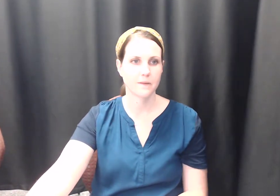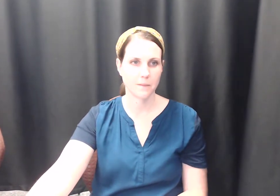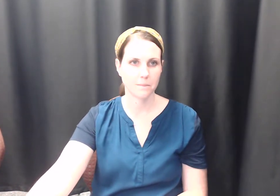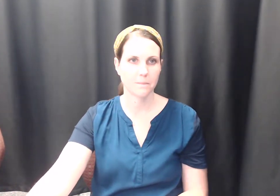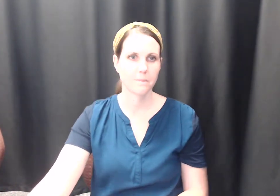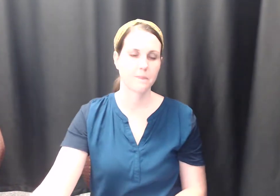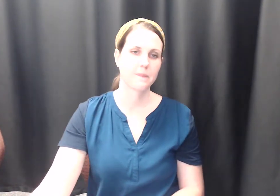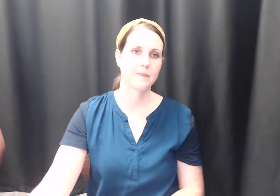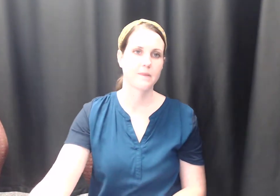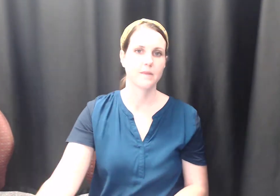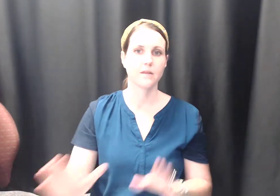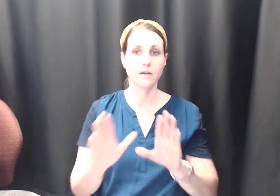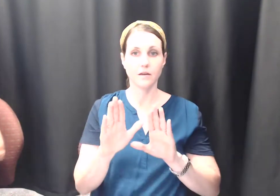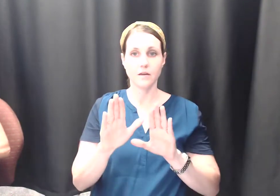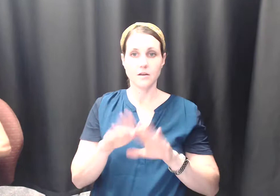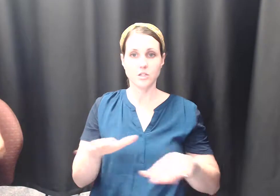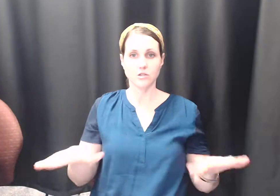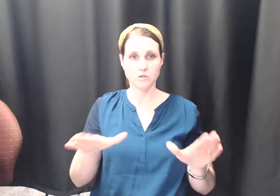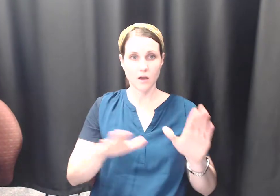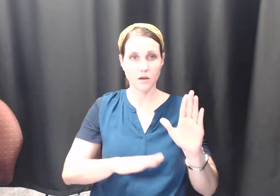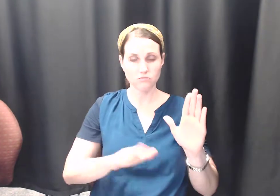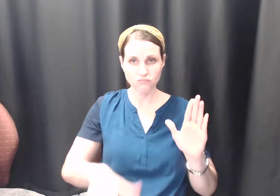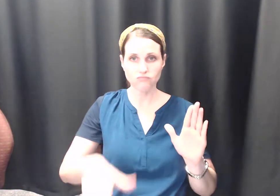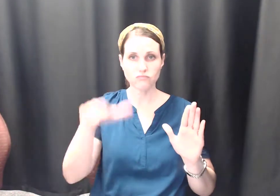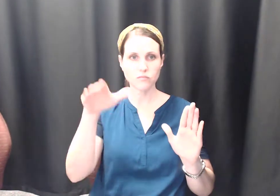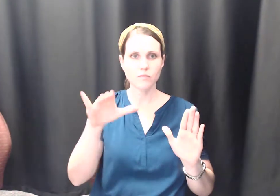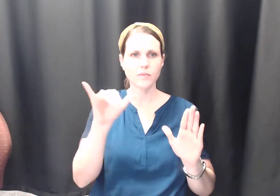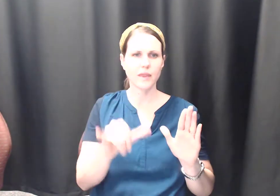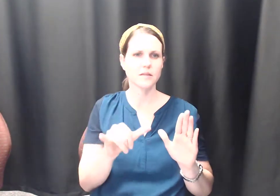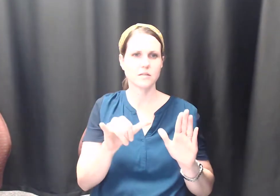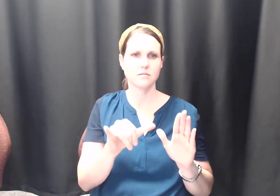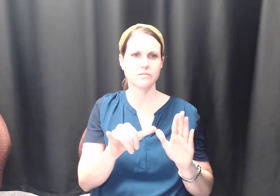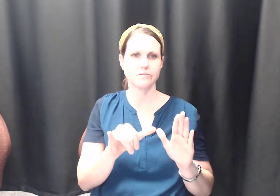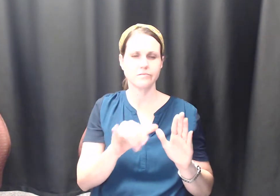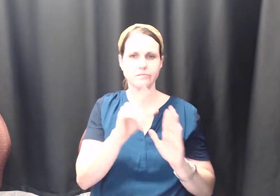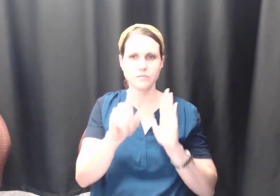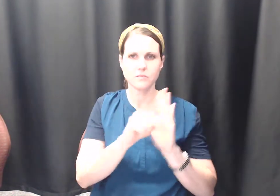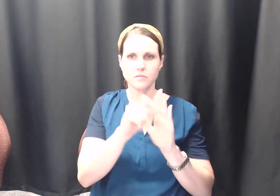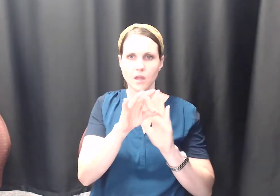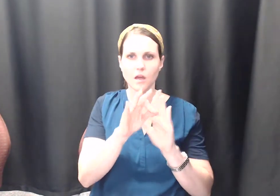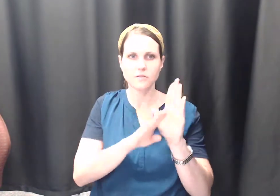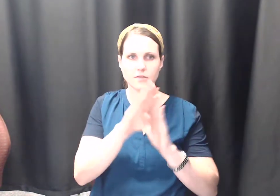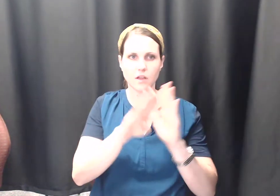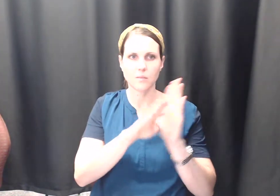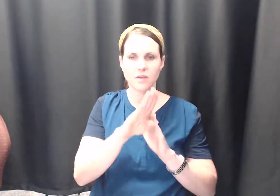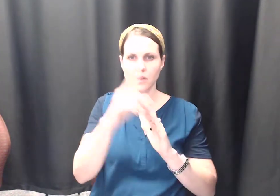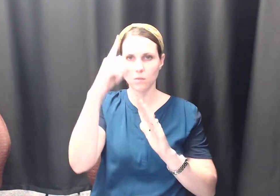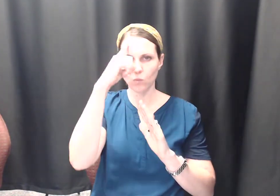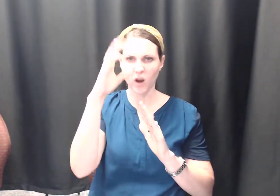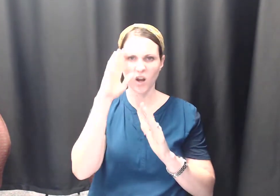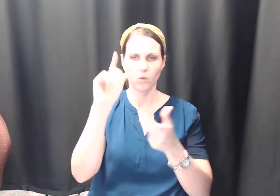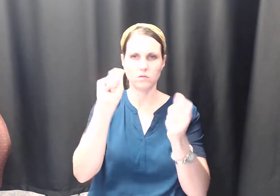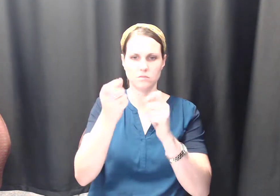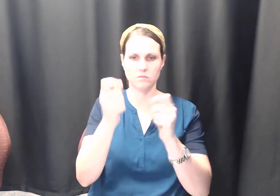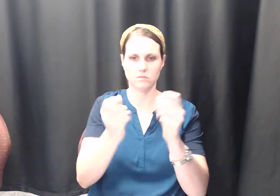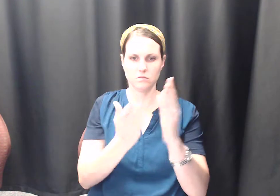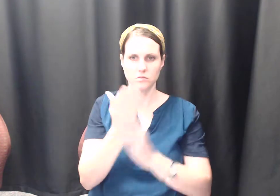a period of massive development. The brain rewires itself several times over during childhood, and the body goes through